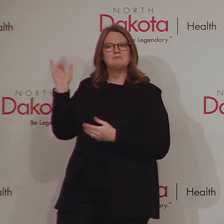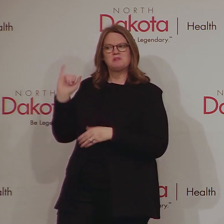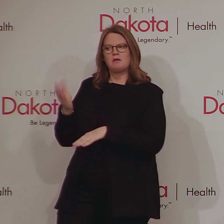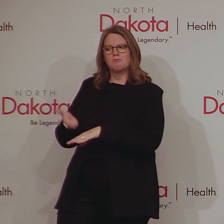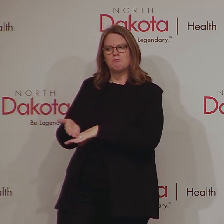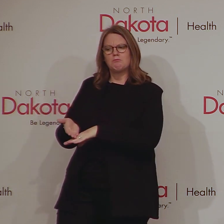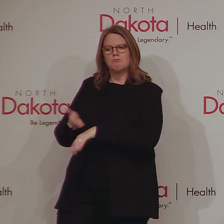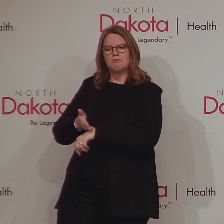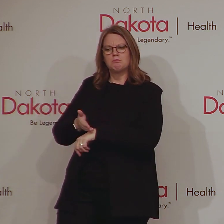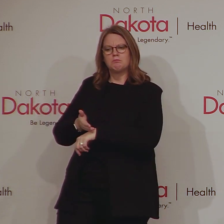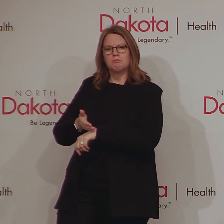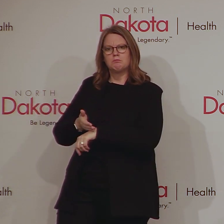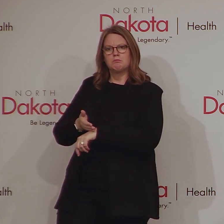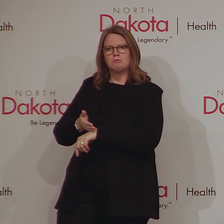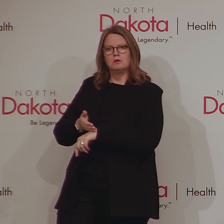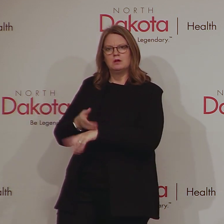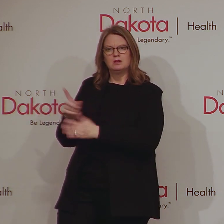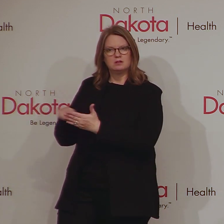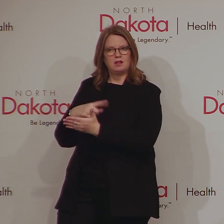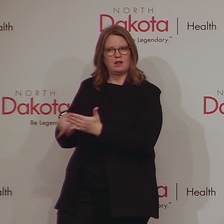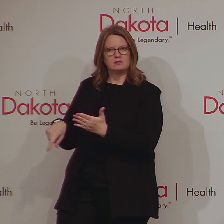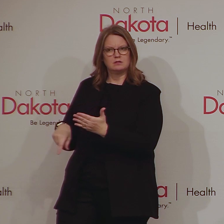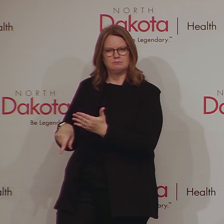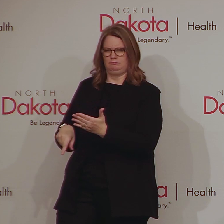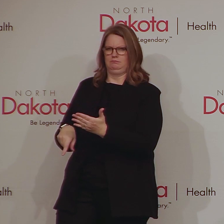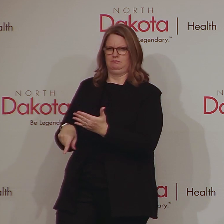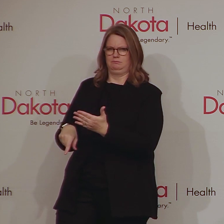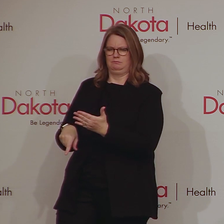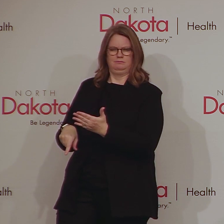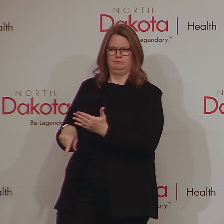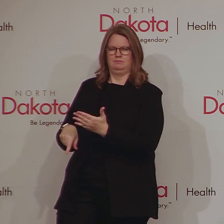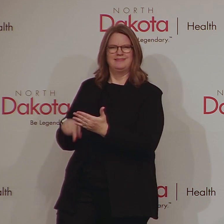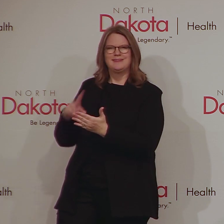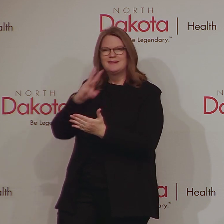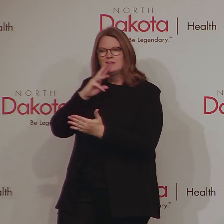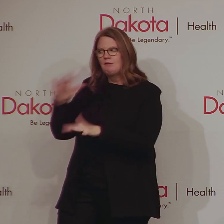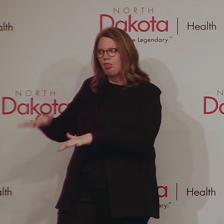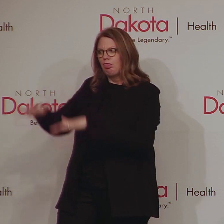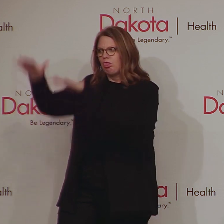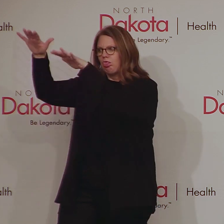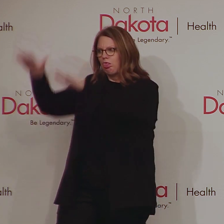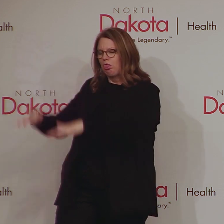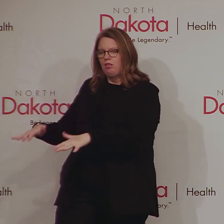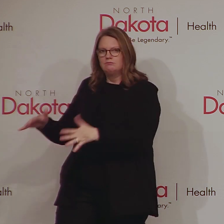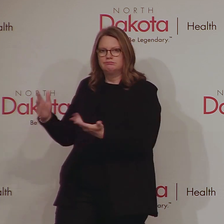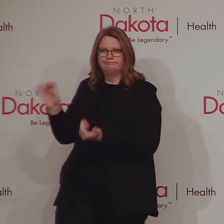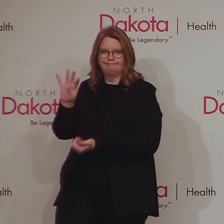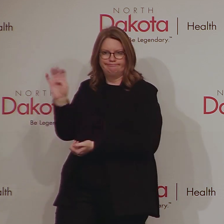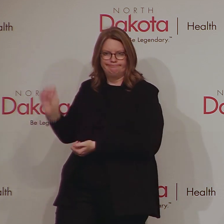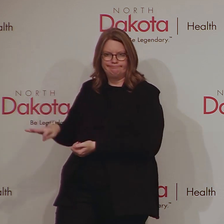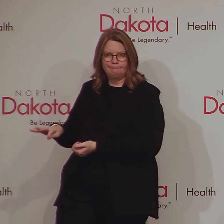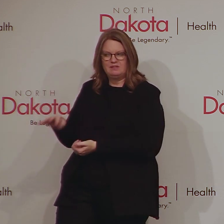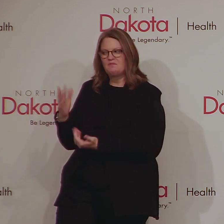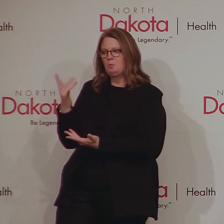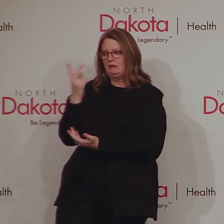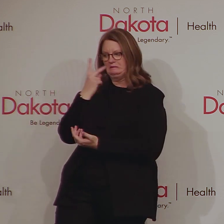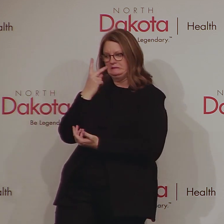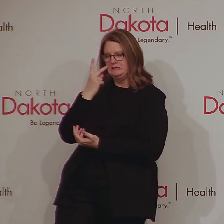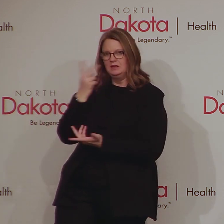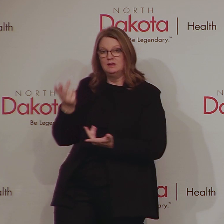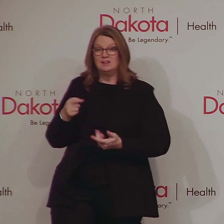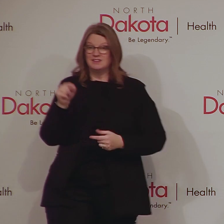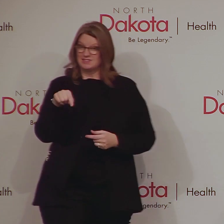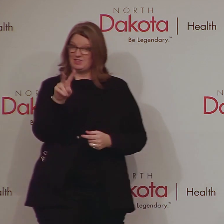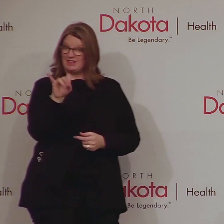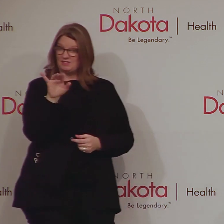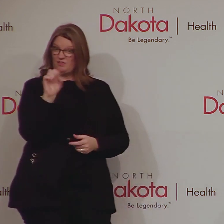because you don't know if the floodwaters are going to go up or going down until they do. And likewise, we shouldn't expect that this virus just